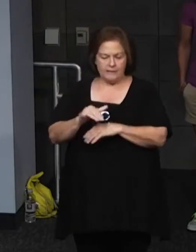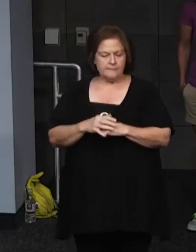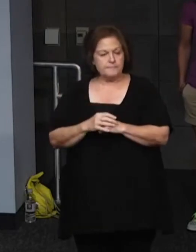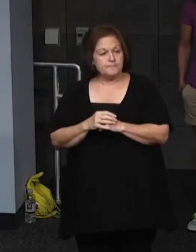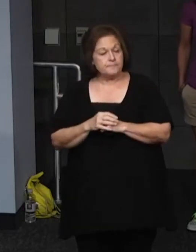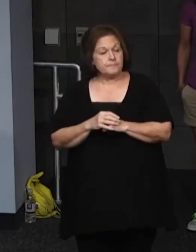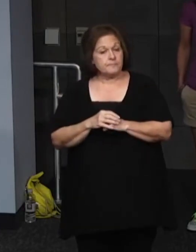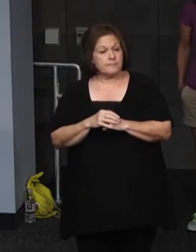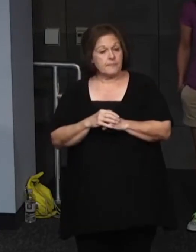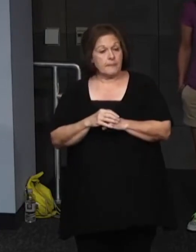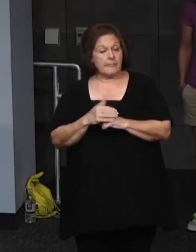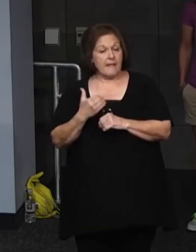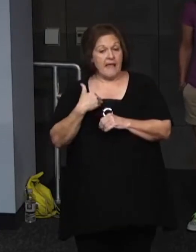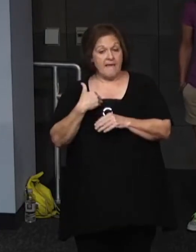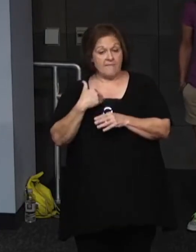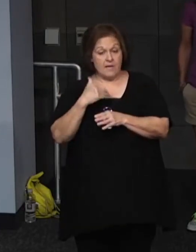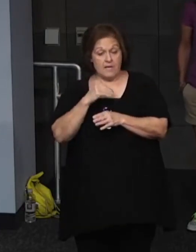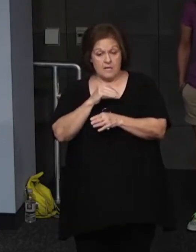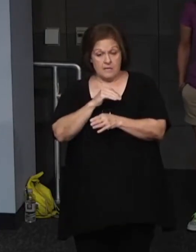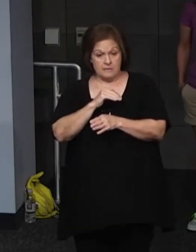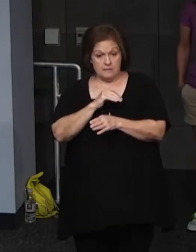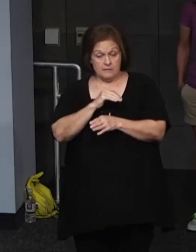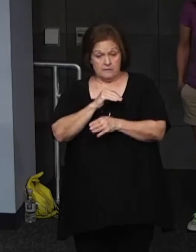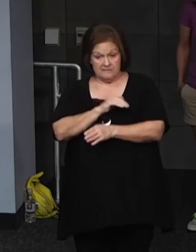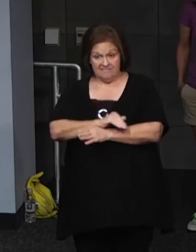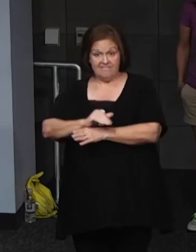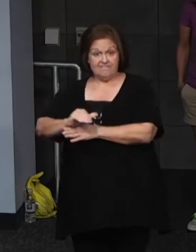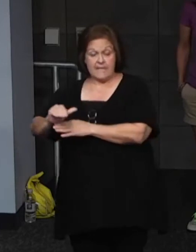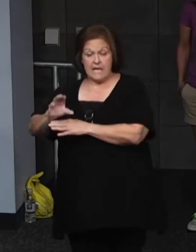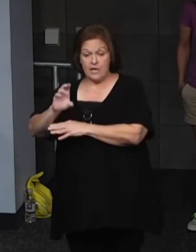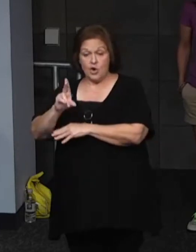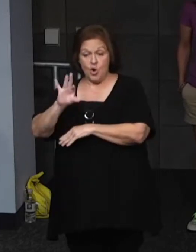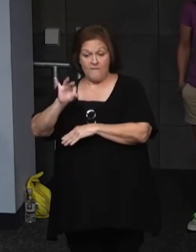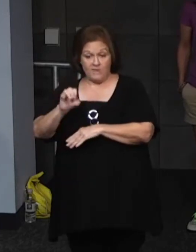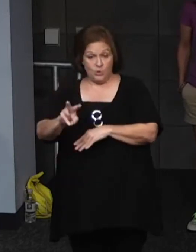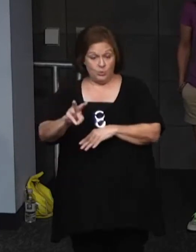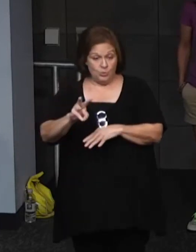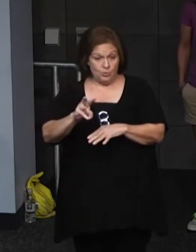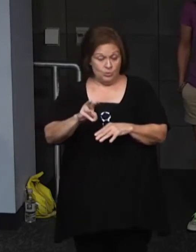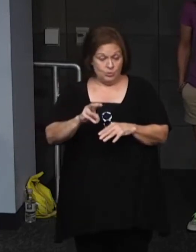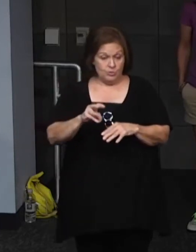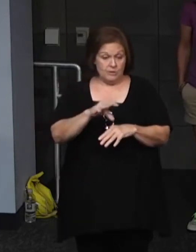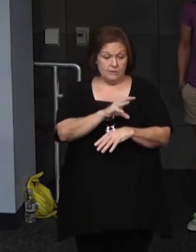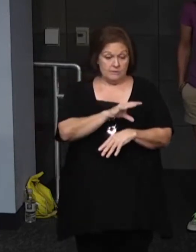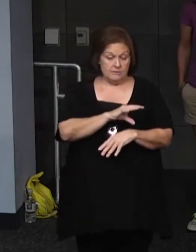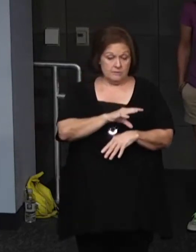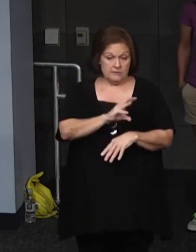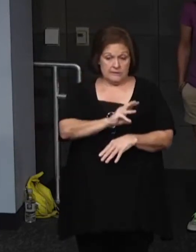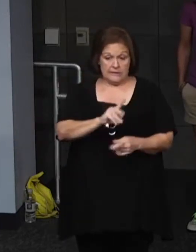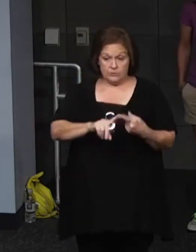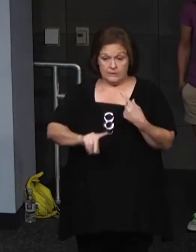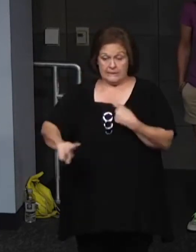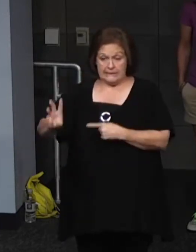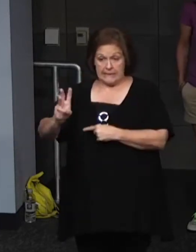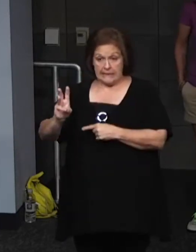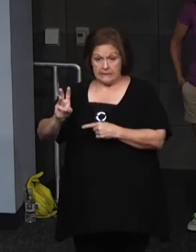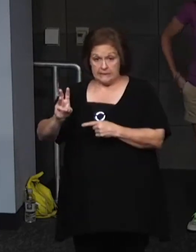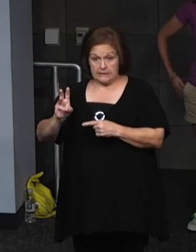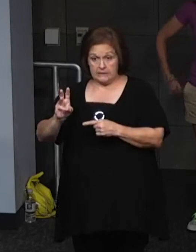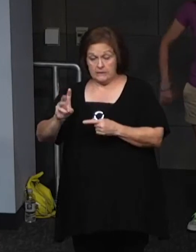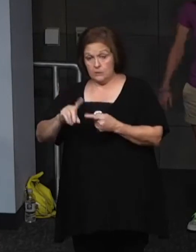Again, we have our nightly curfew is still in effect. This goes from 6 p.m. to 6 a.m. That will be in effect until